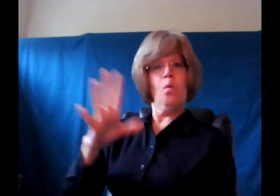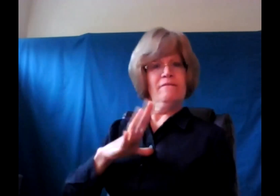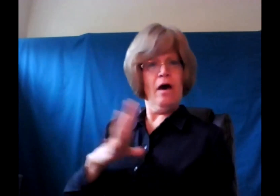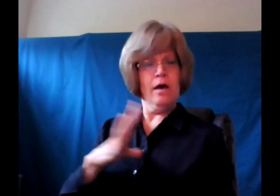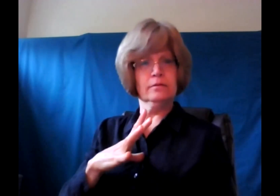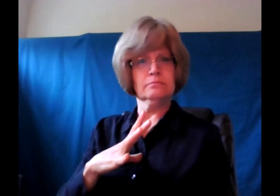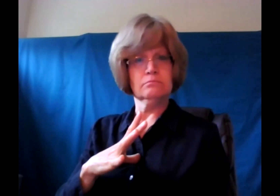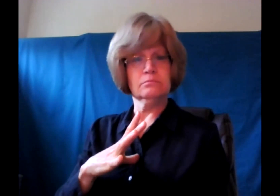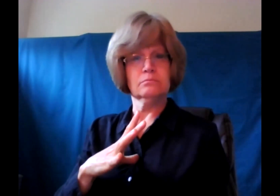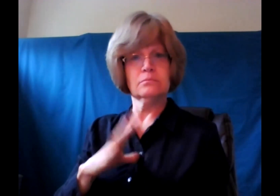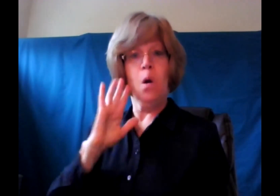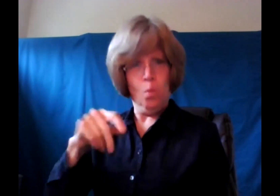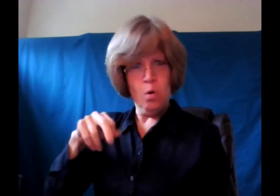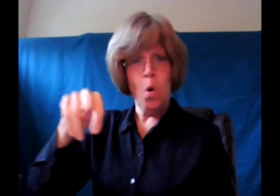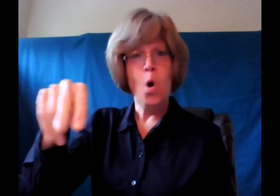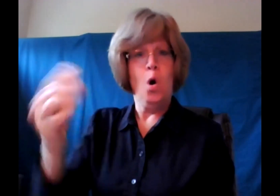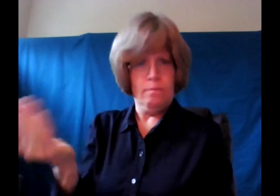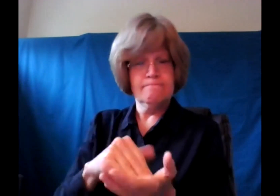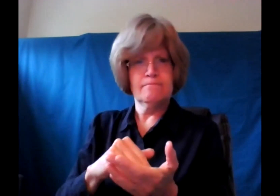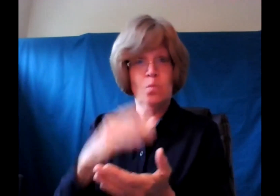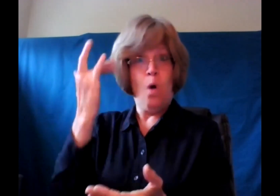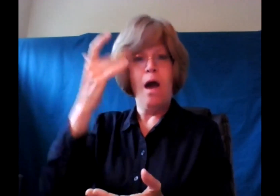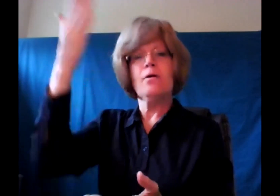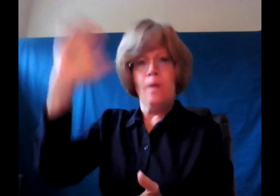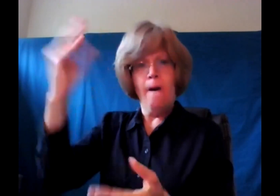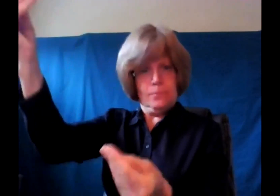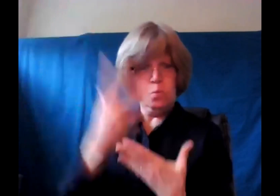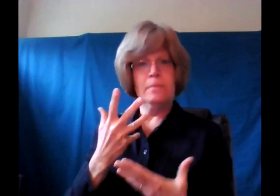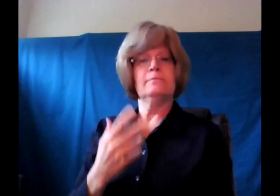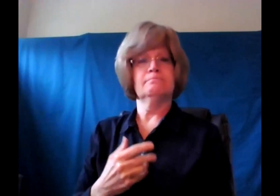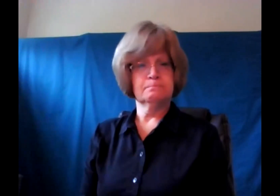fine, and I will walk again, because my God said so."